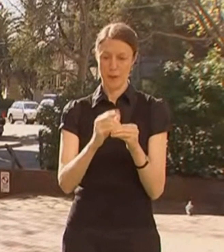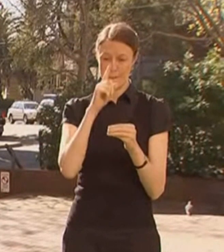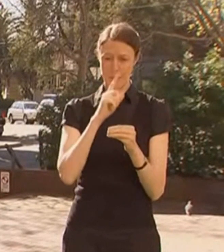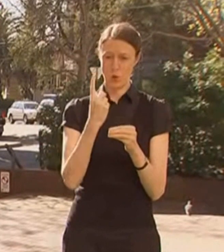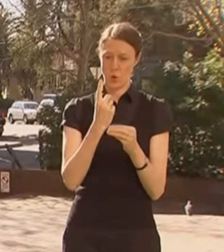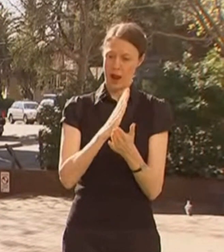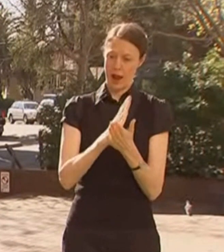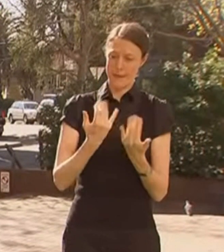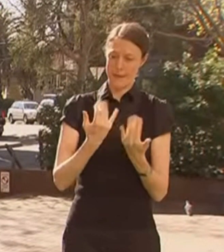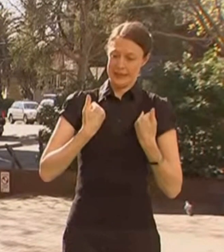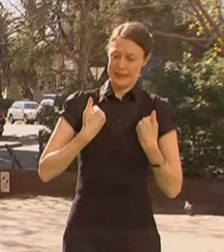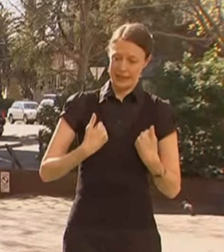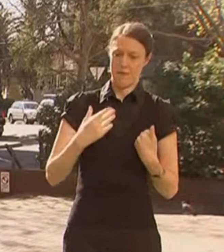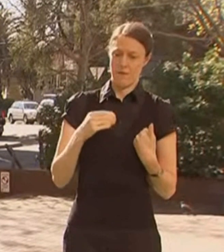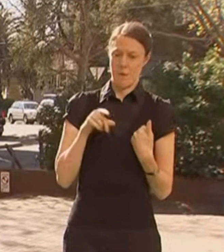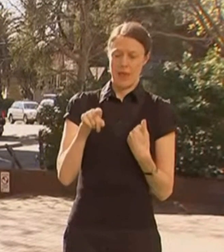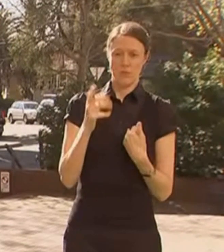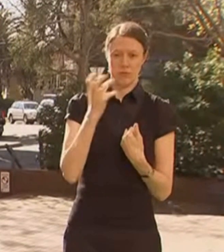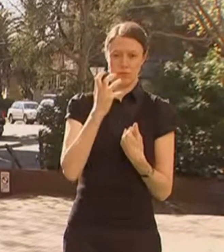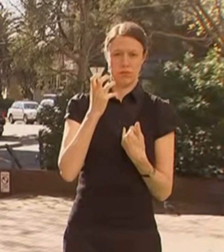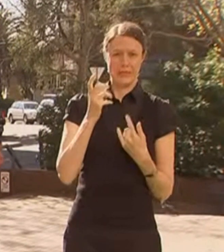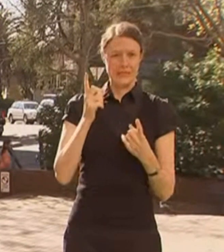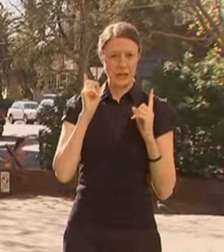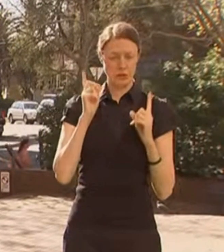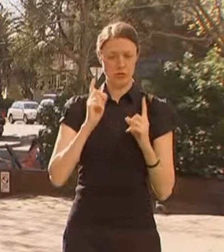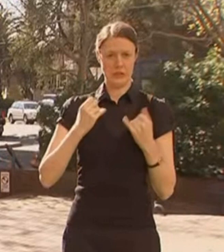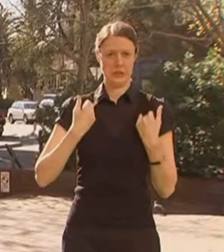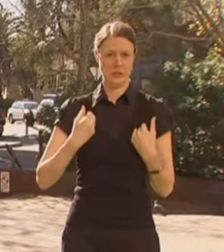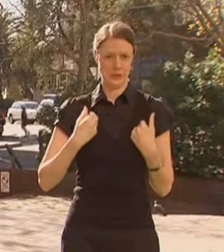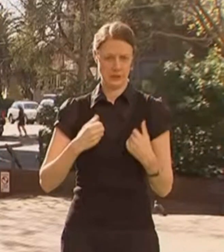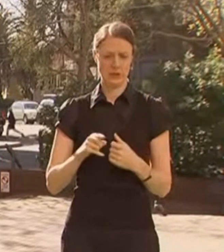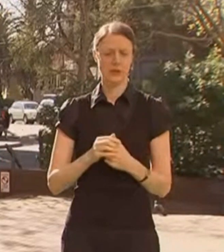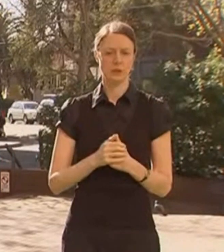As at today, and over the last few months, we've had